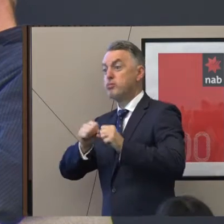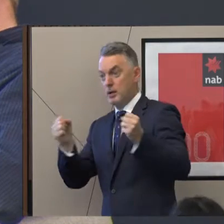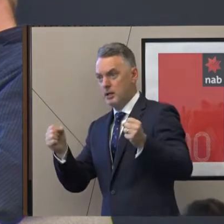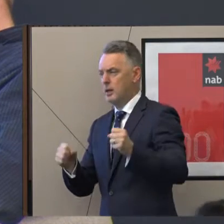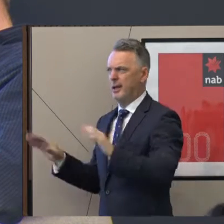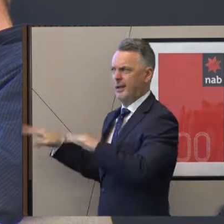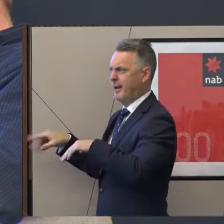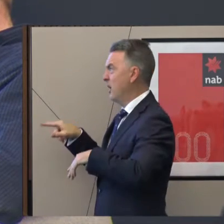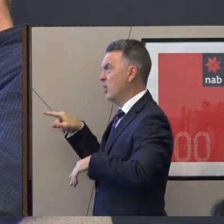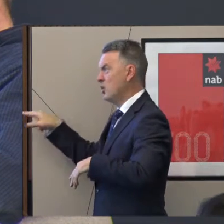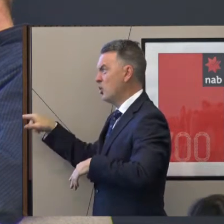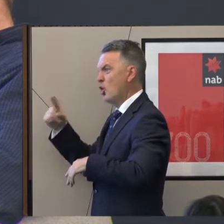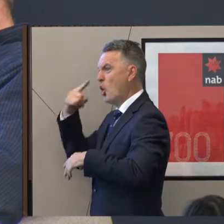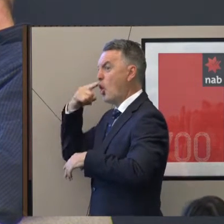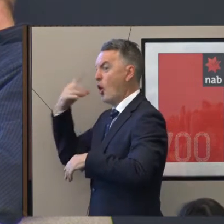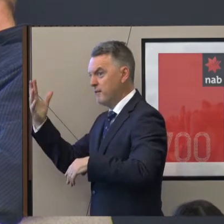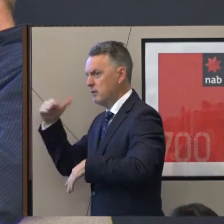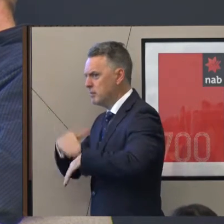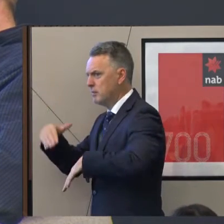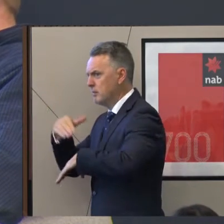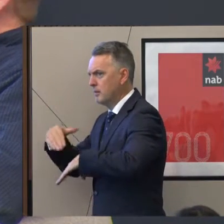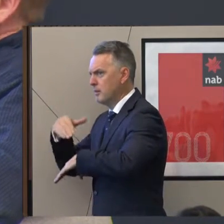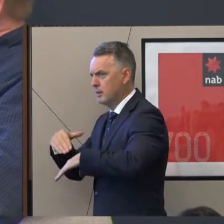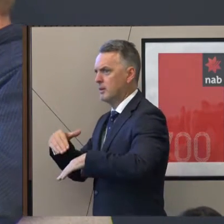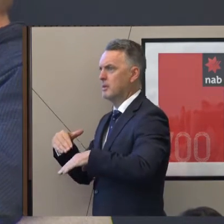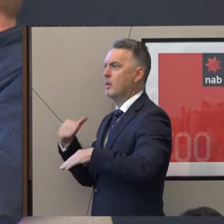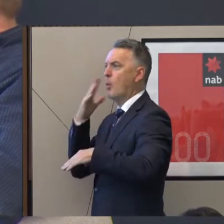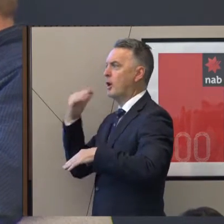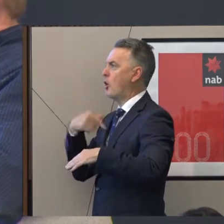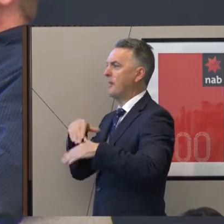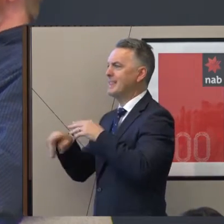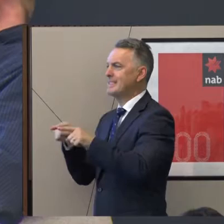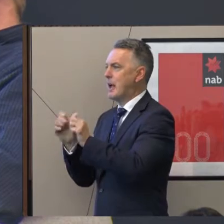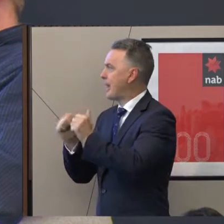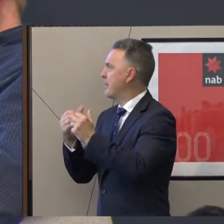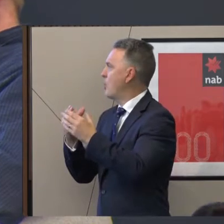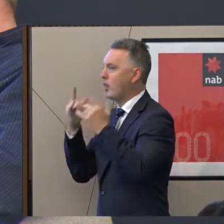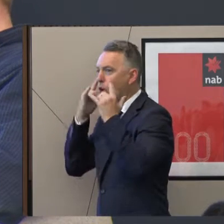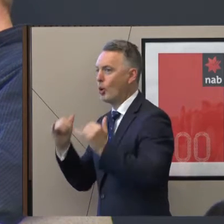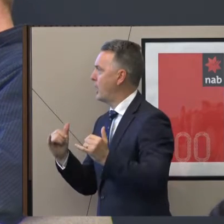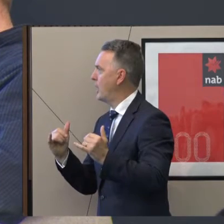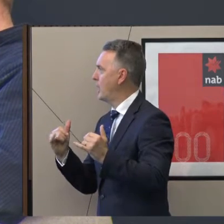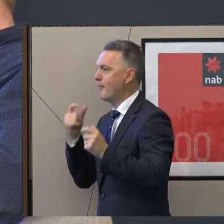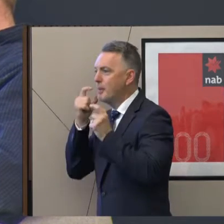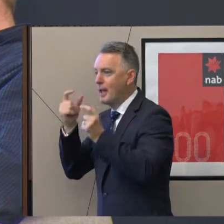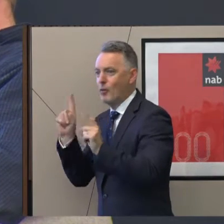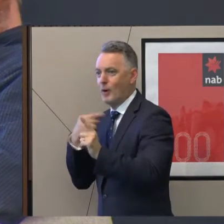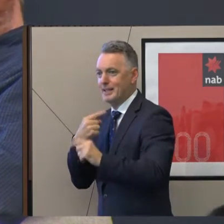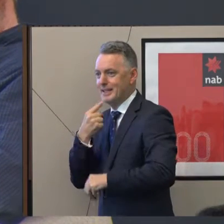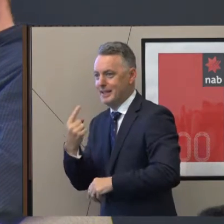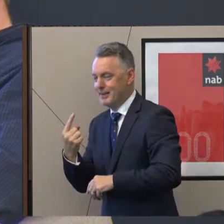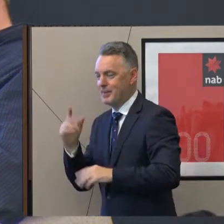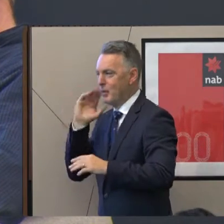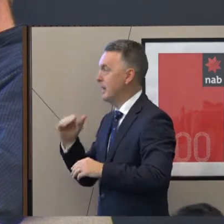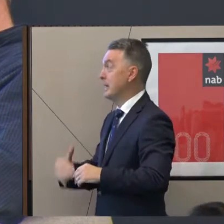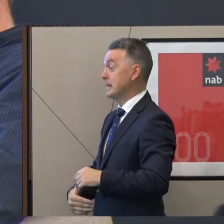into a great deal of trouble, particularly in the company of lawyers, in some of the things I've had to say. And this morning